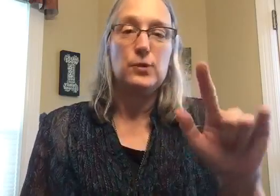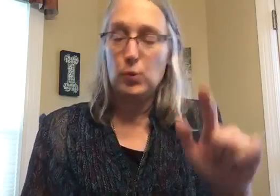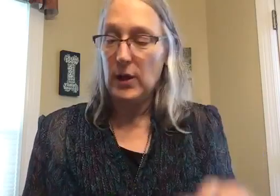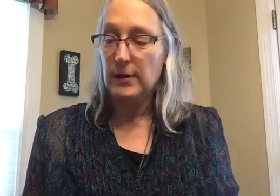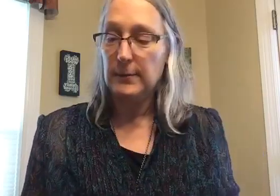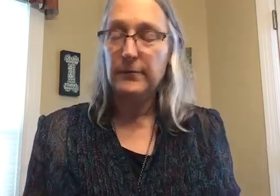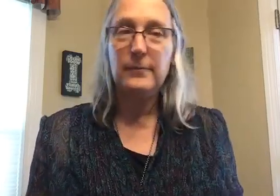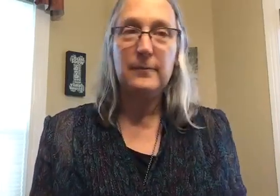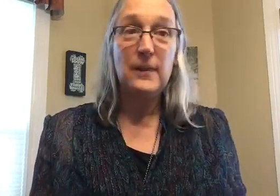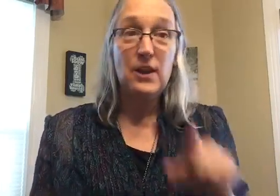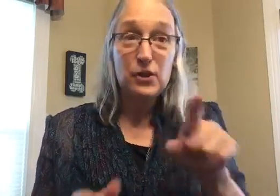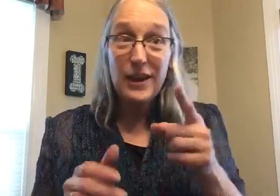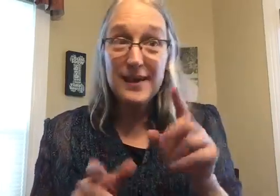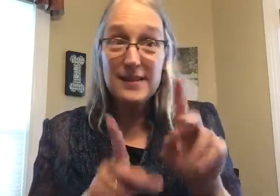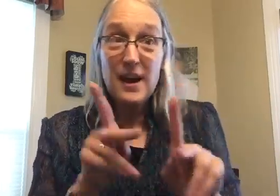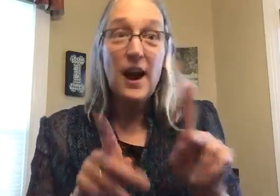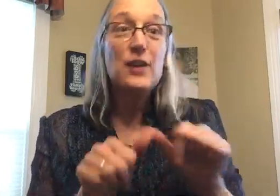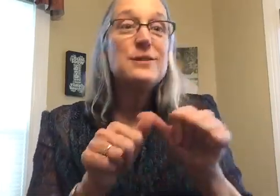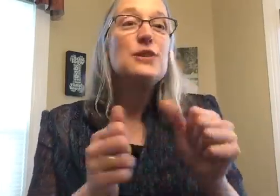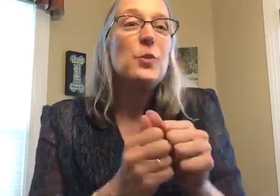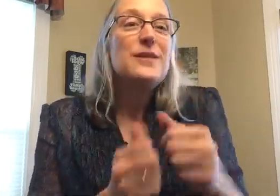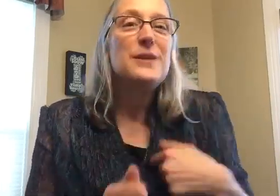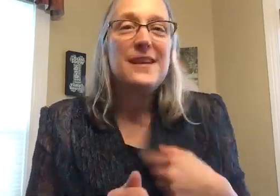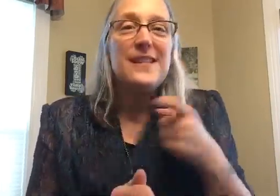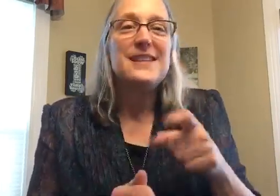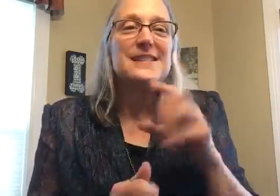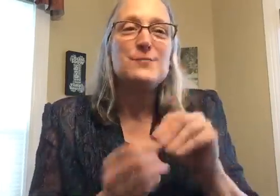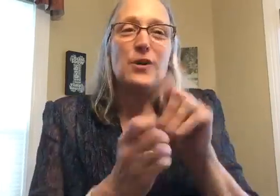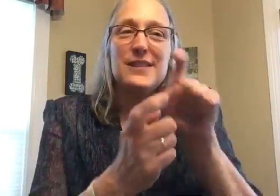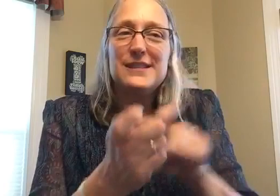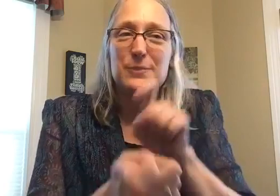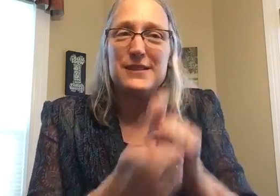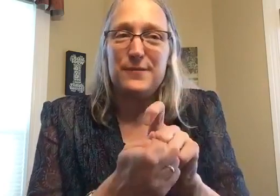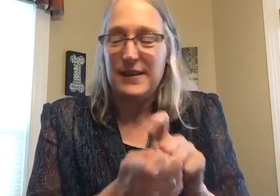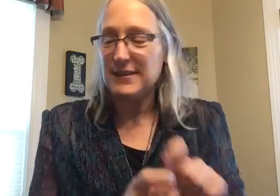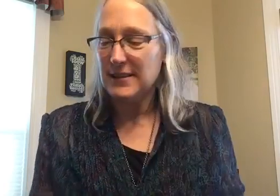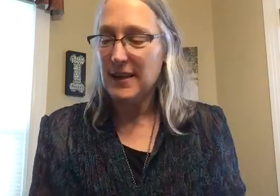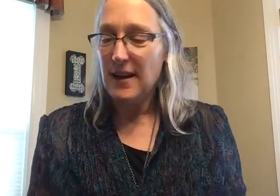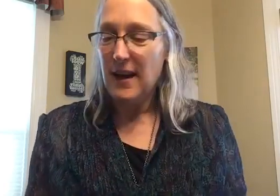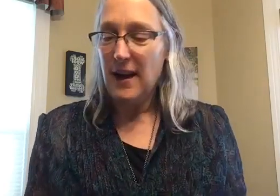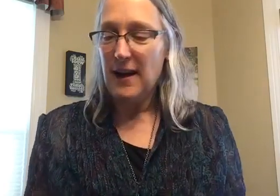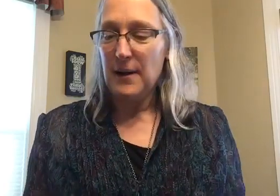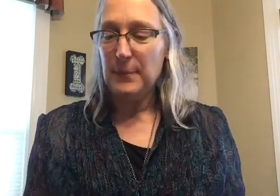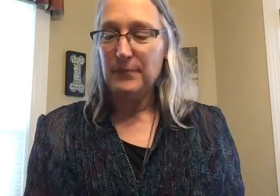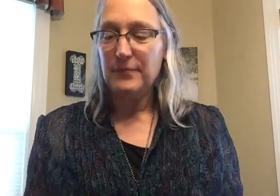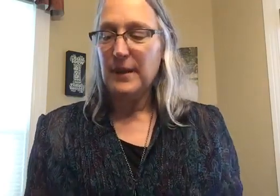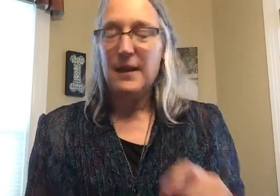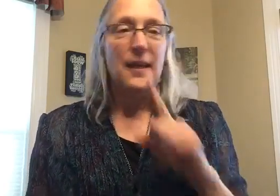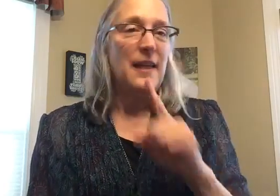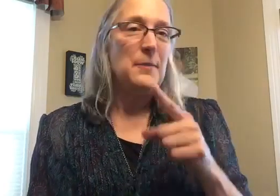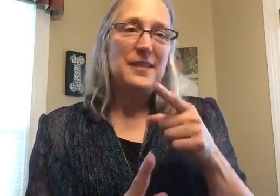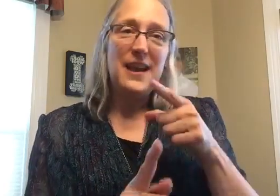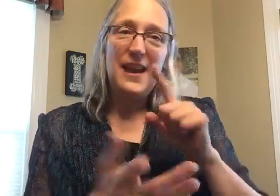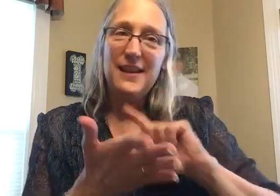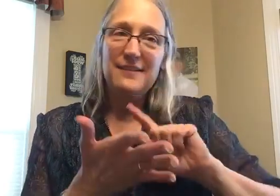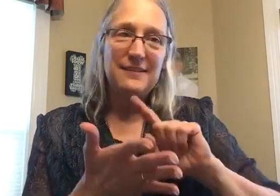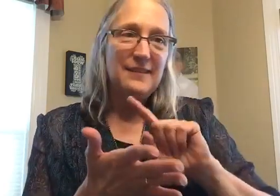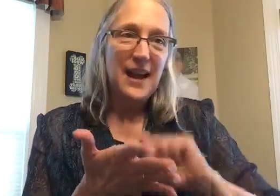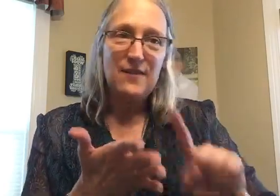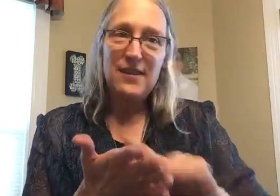soil. So guys, are you still with me? This is more the specifics. I mean, everything